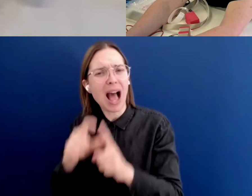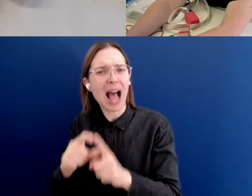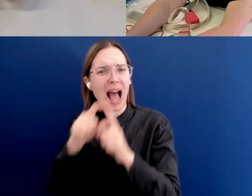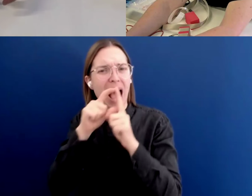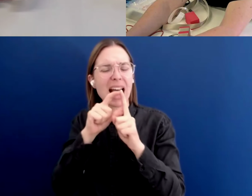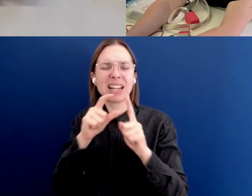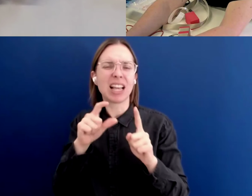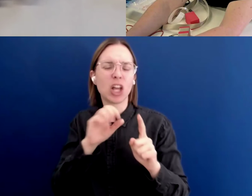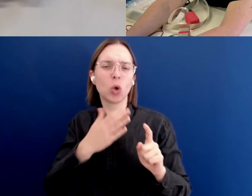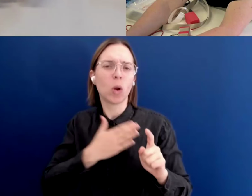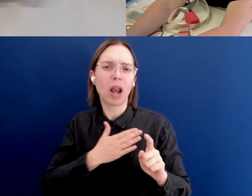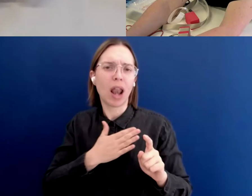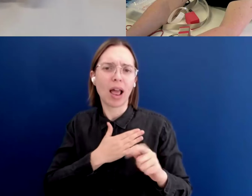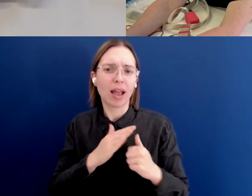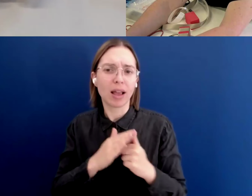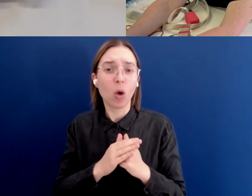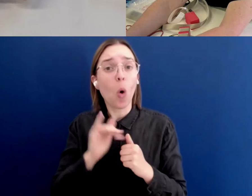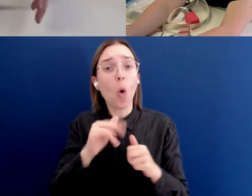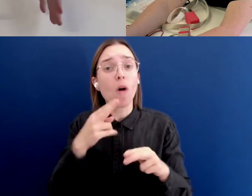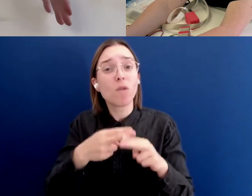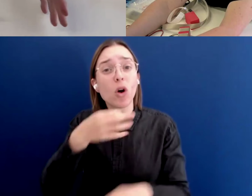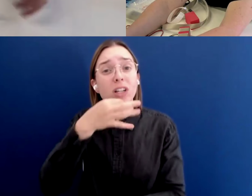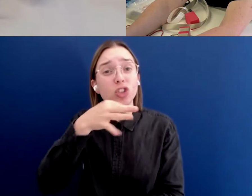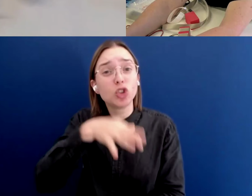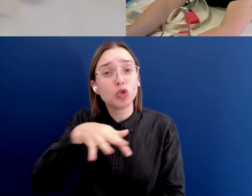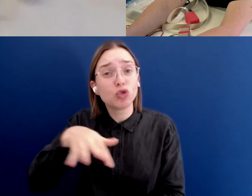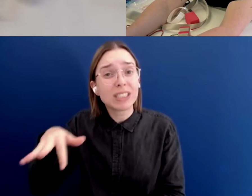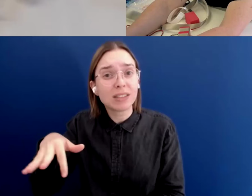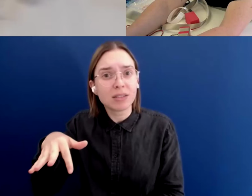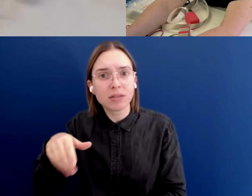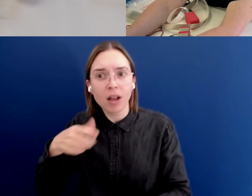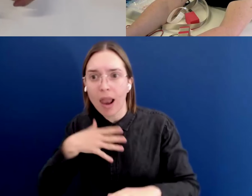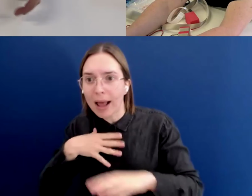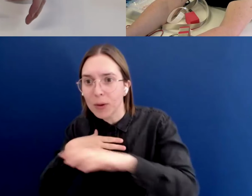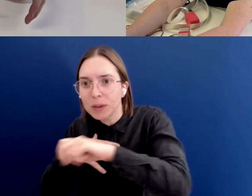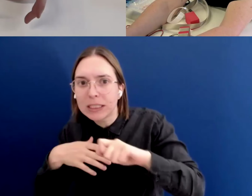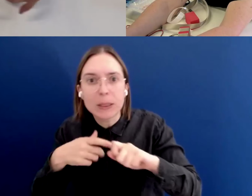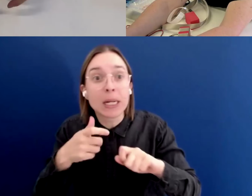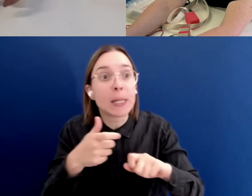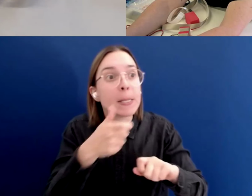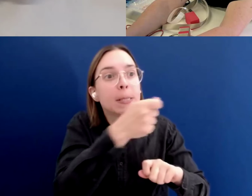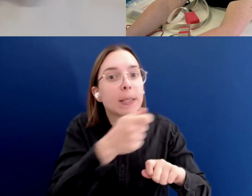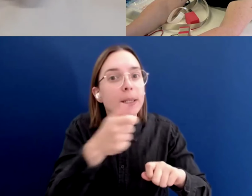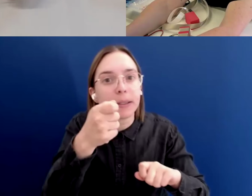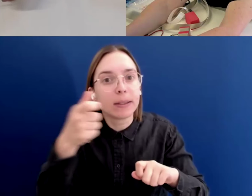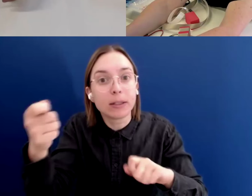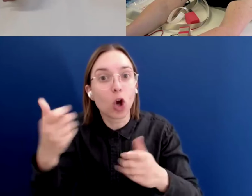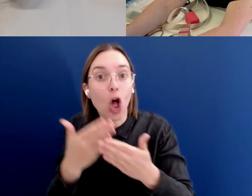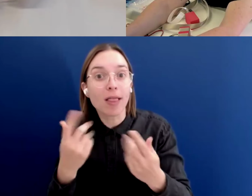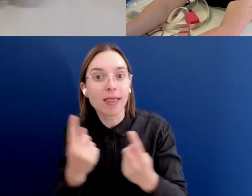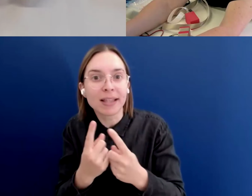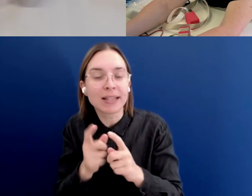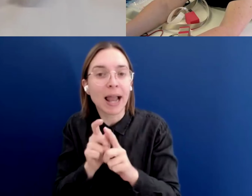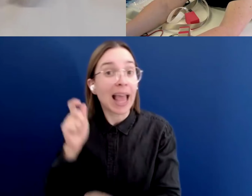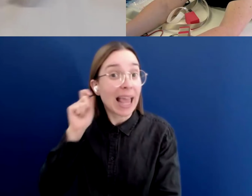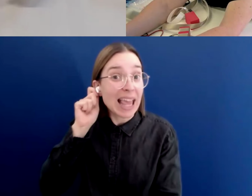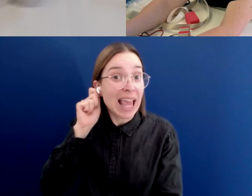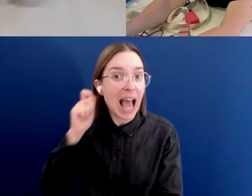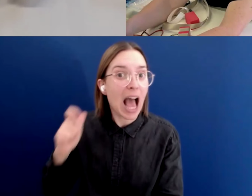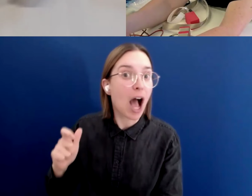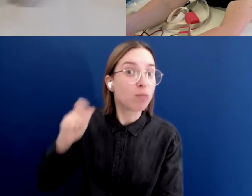and various other things. So it's up to you what you choose to use. The other thing you can use is something